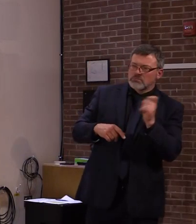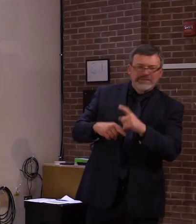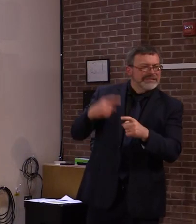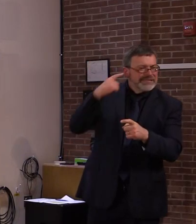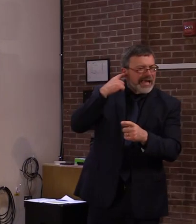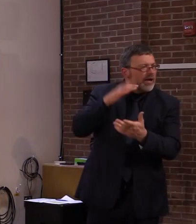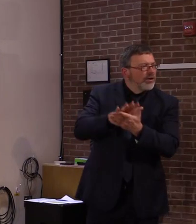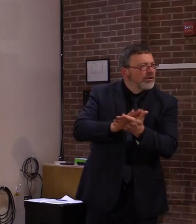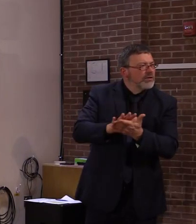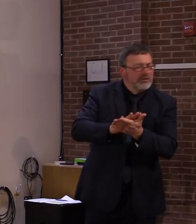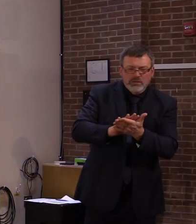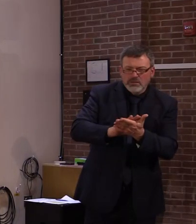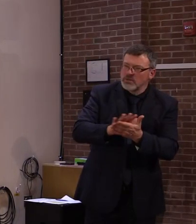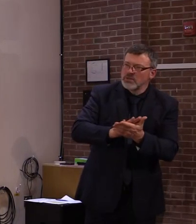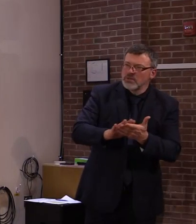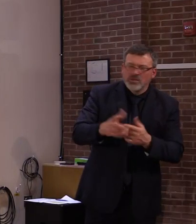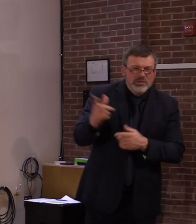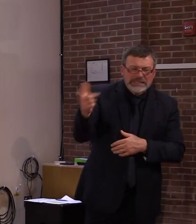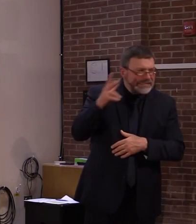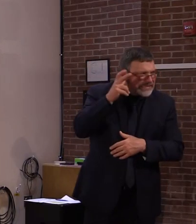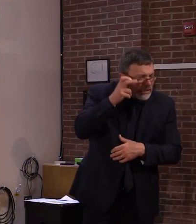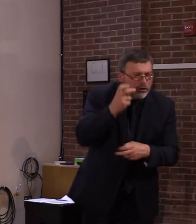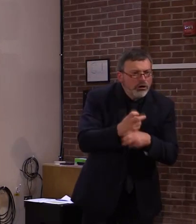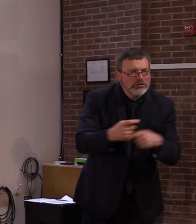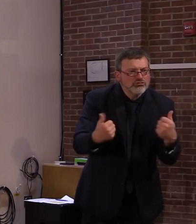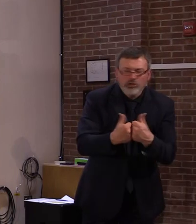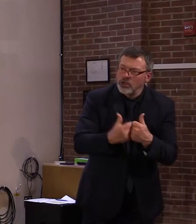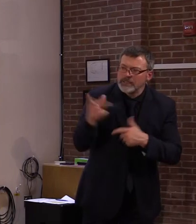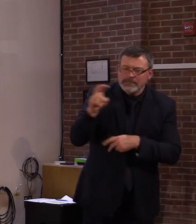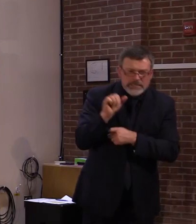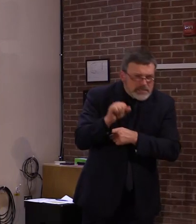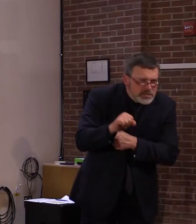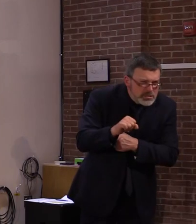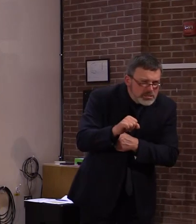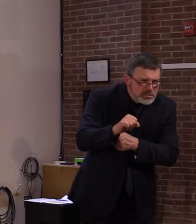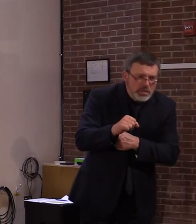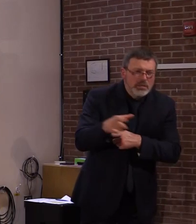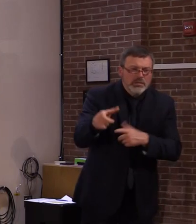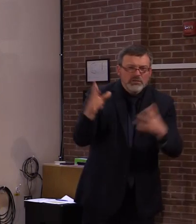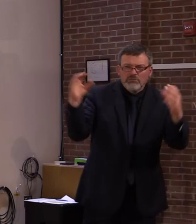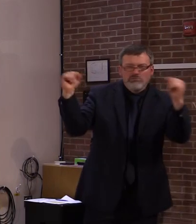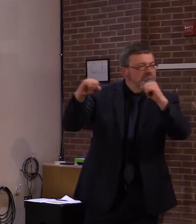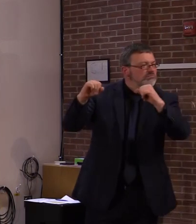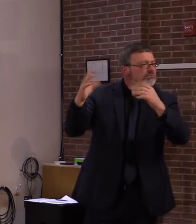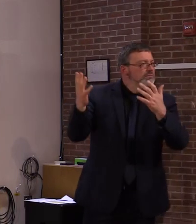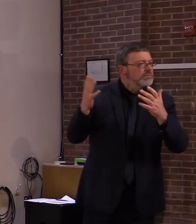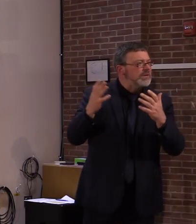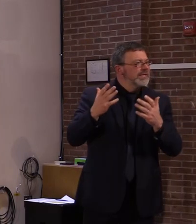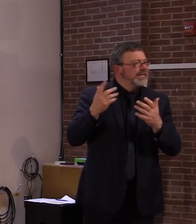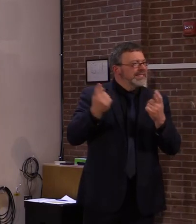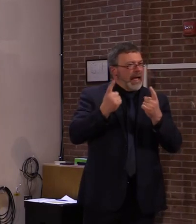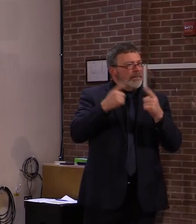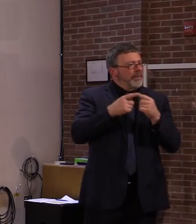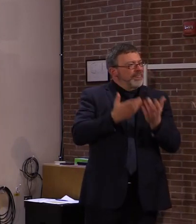for example, shipments of meat to restaurants. If there's a supply shortage and they're not getting